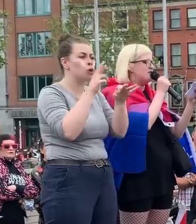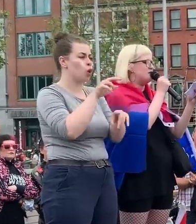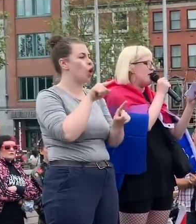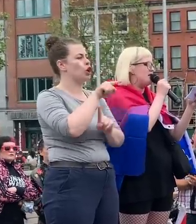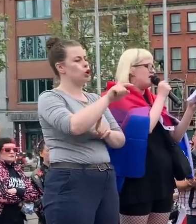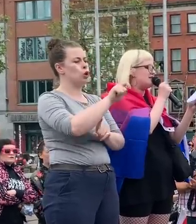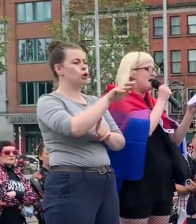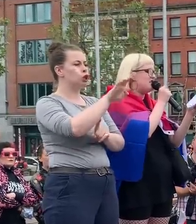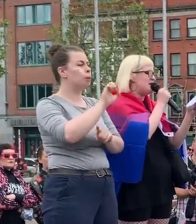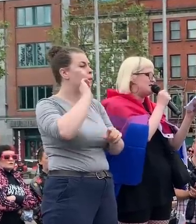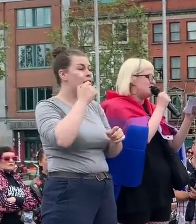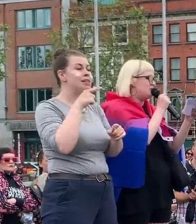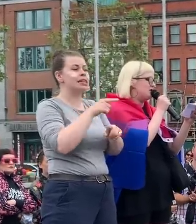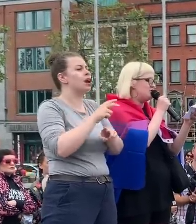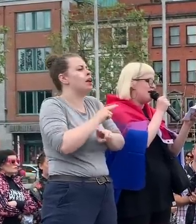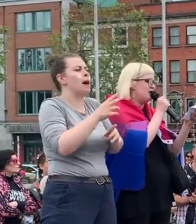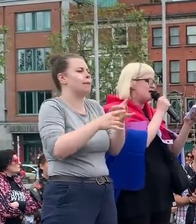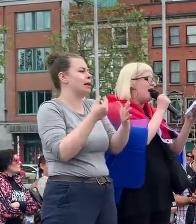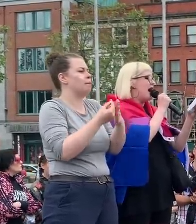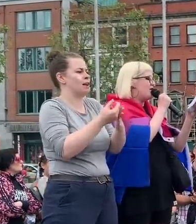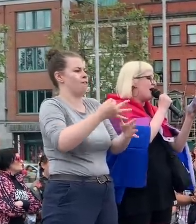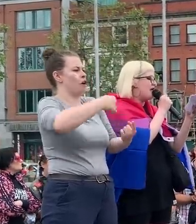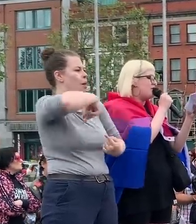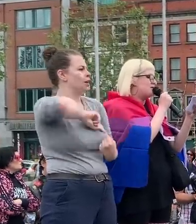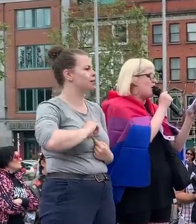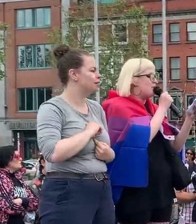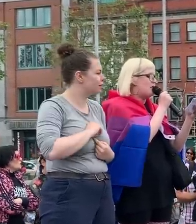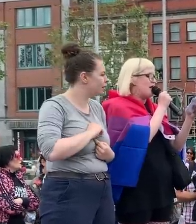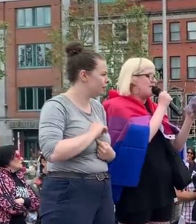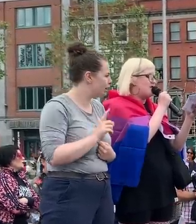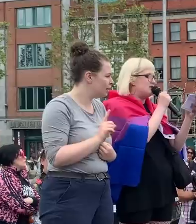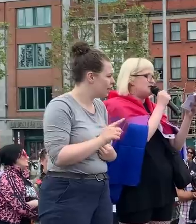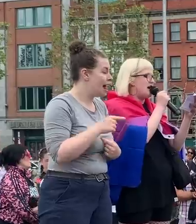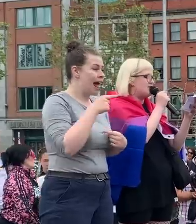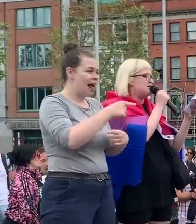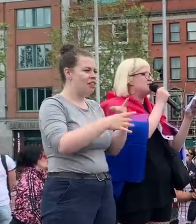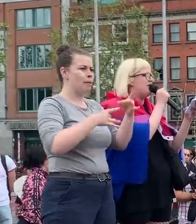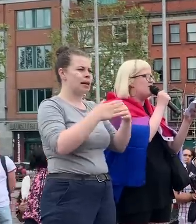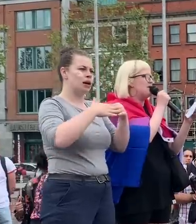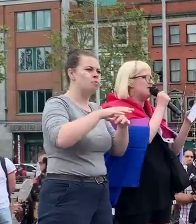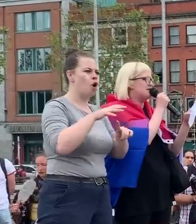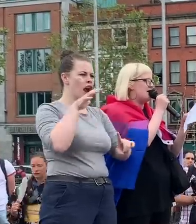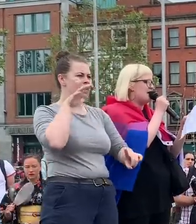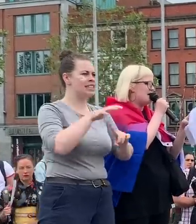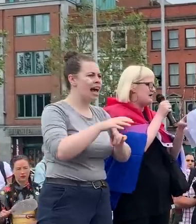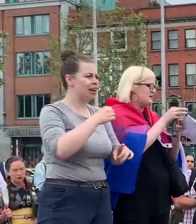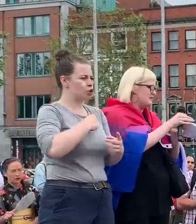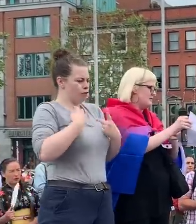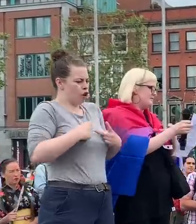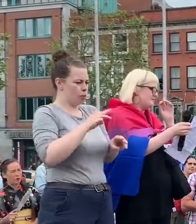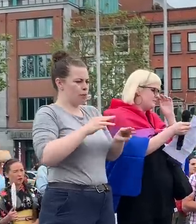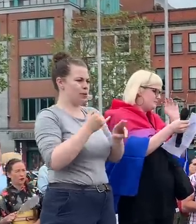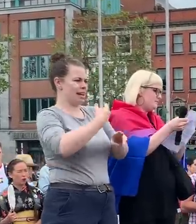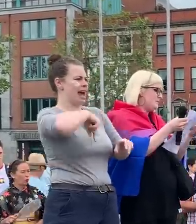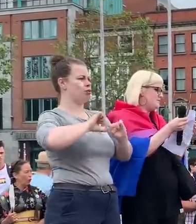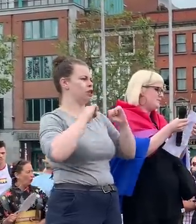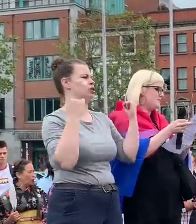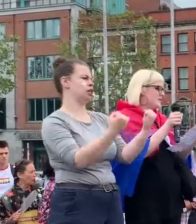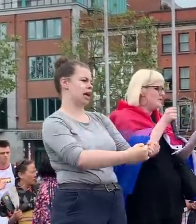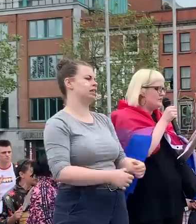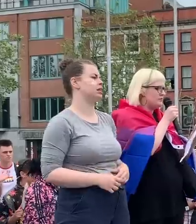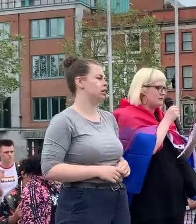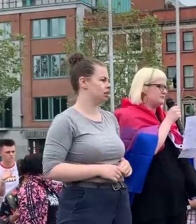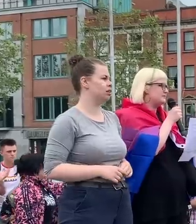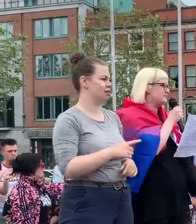they refuse to monetize LGBTQ plus creators, and their algorithms open up avenues of attack to the most vulnerable in society.